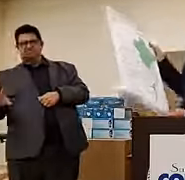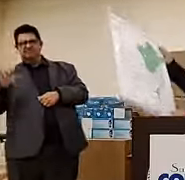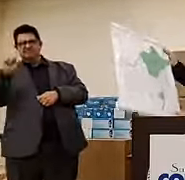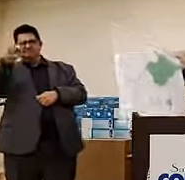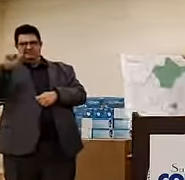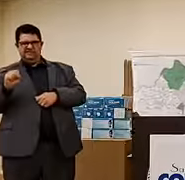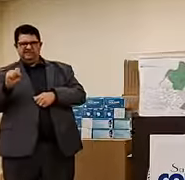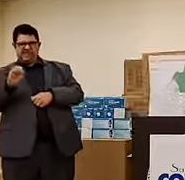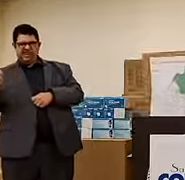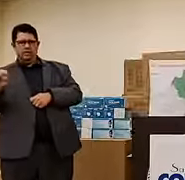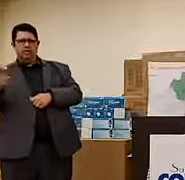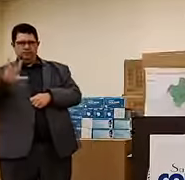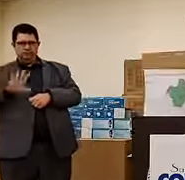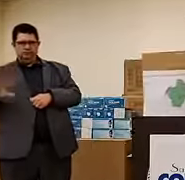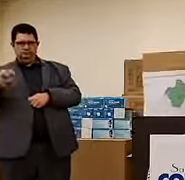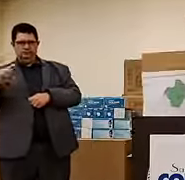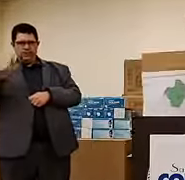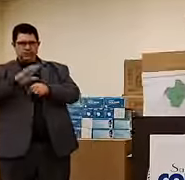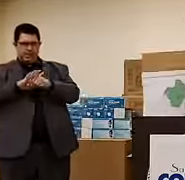County.